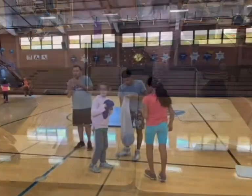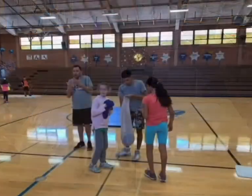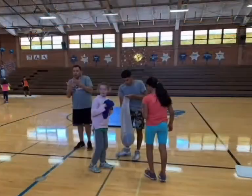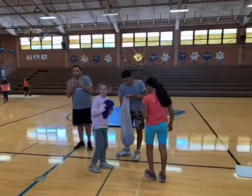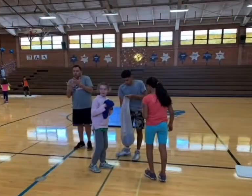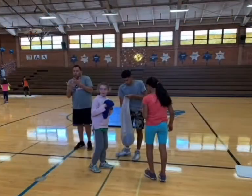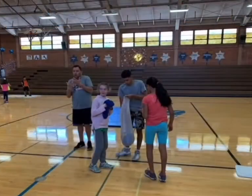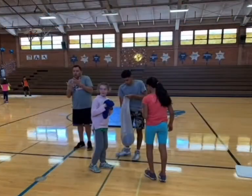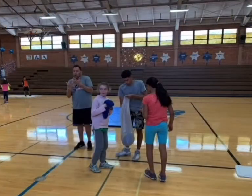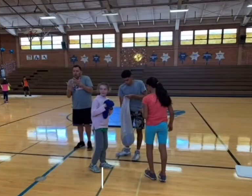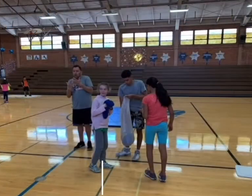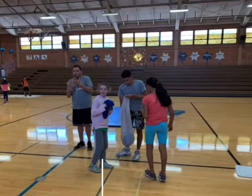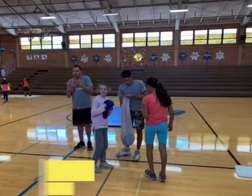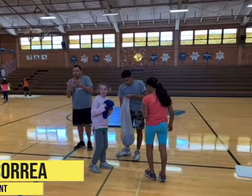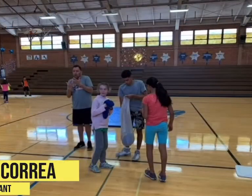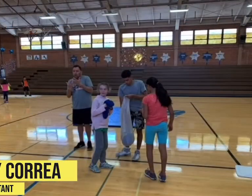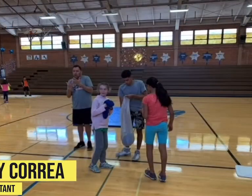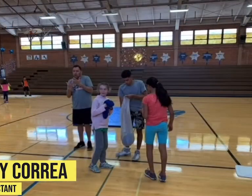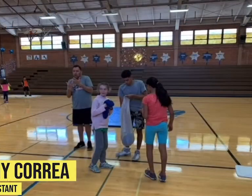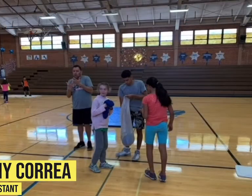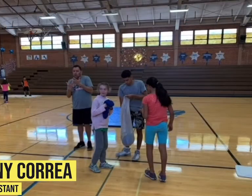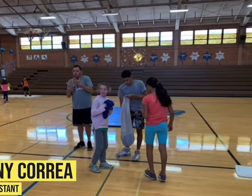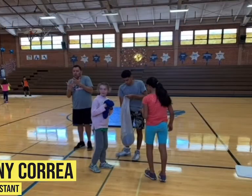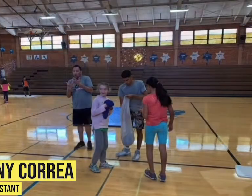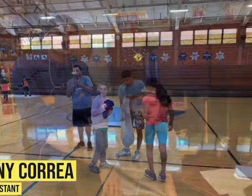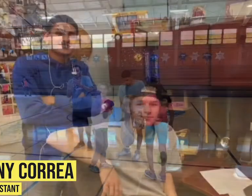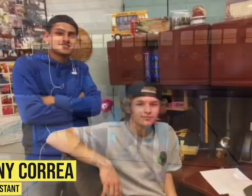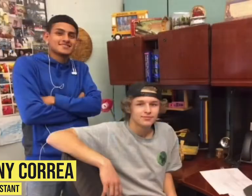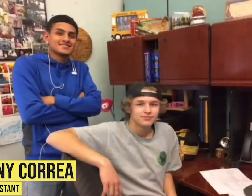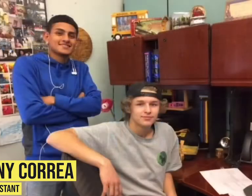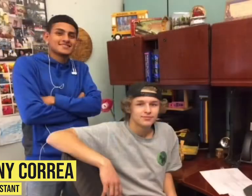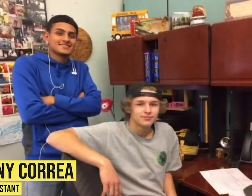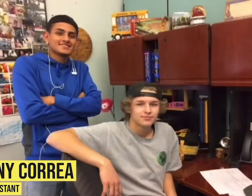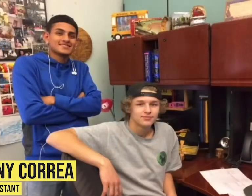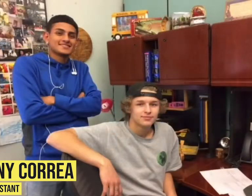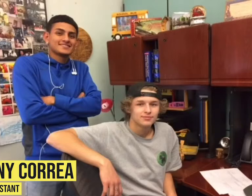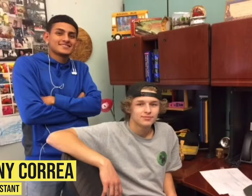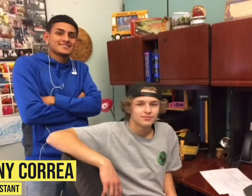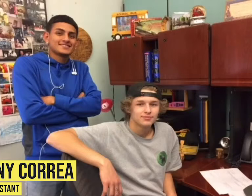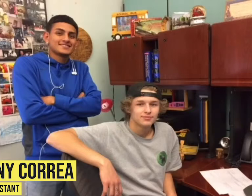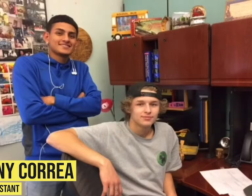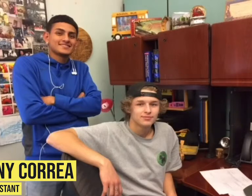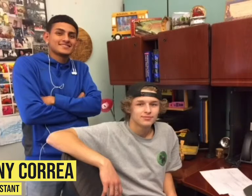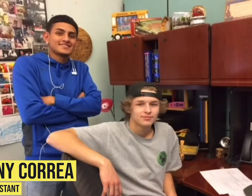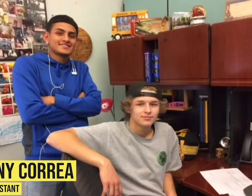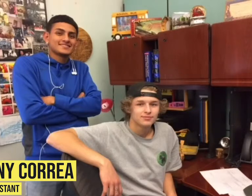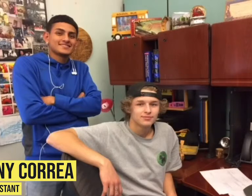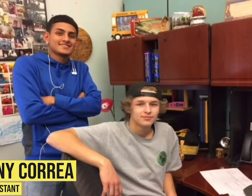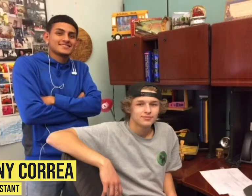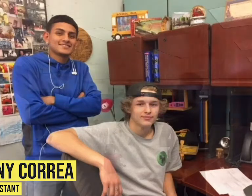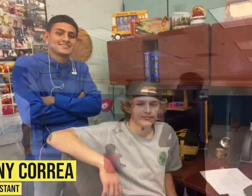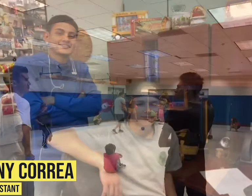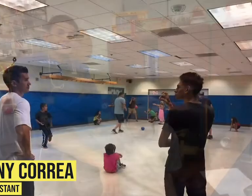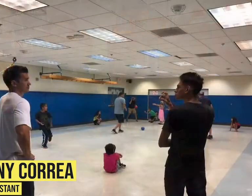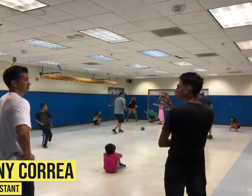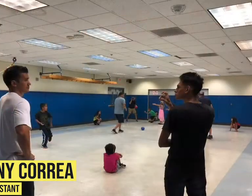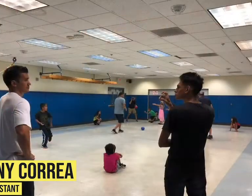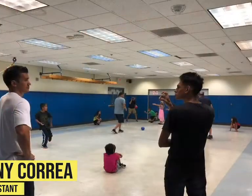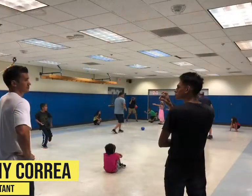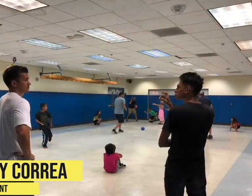resume. Gio hands out dodgeballs. Gio and Wiley kicking back in Teresa's desk. Gio talking to